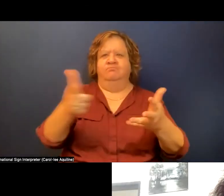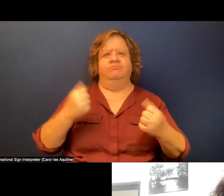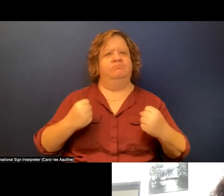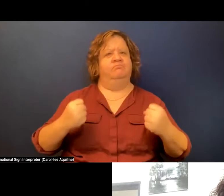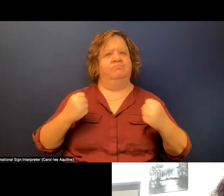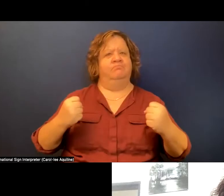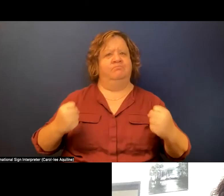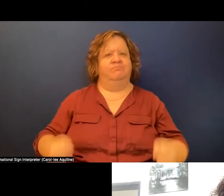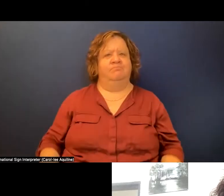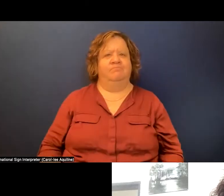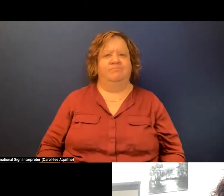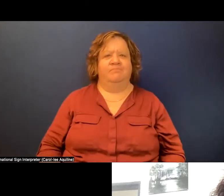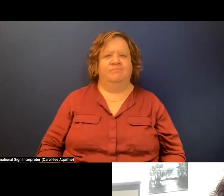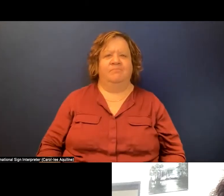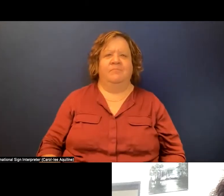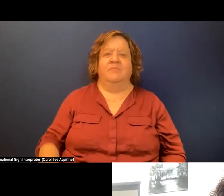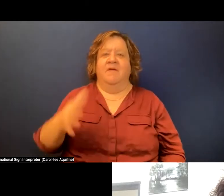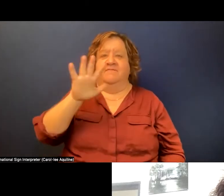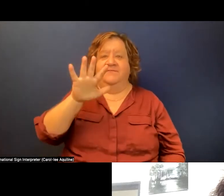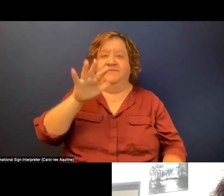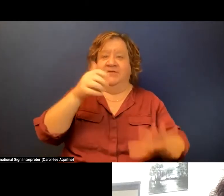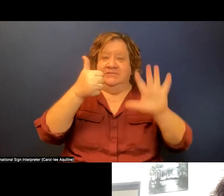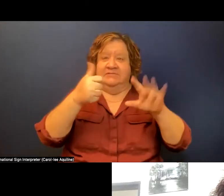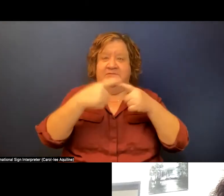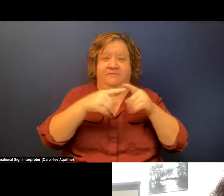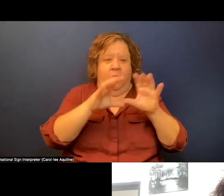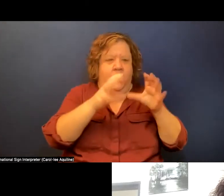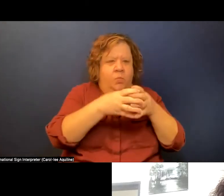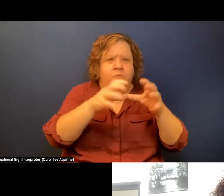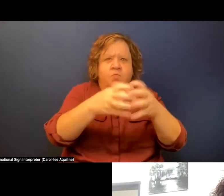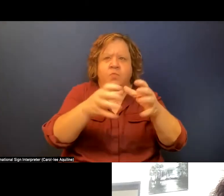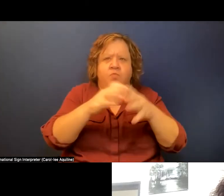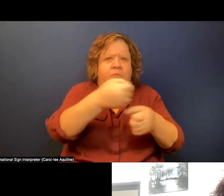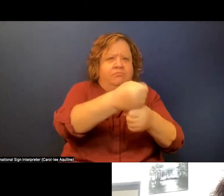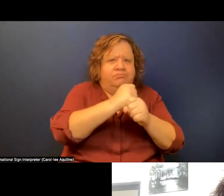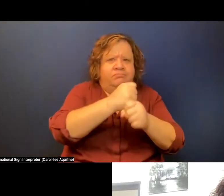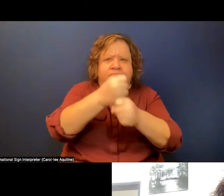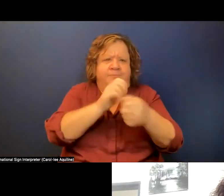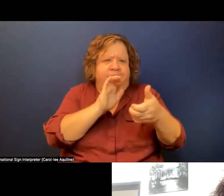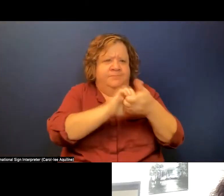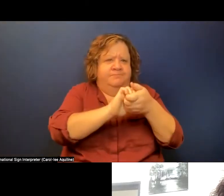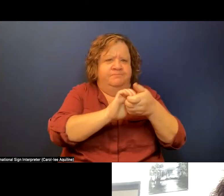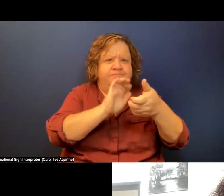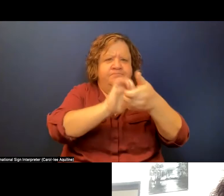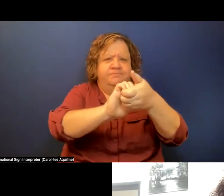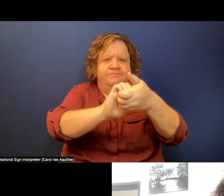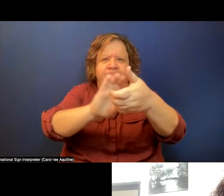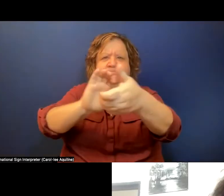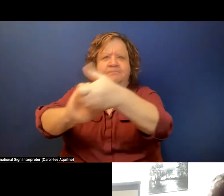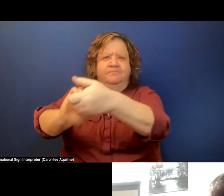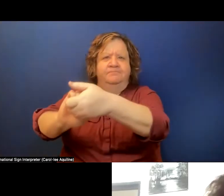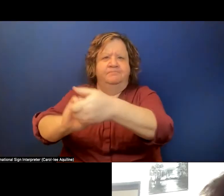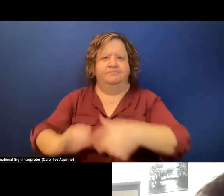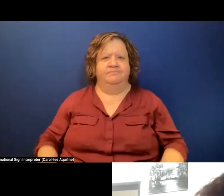but also partnership that connected UNABU to other partners like FCDO, UN Trust Fund,